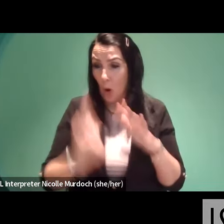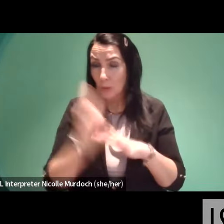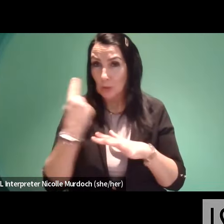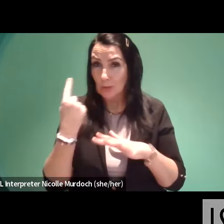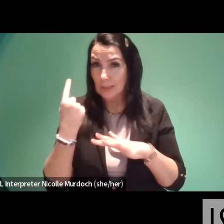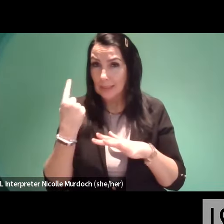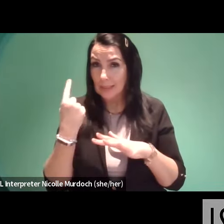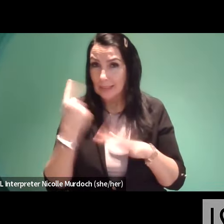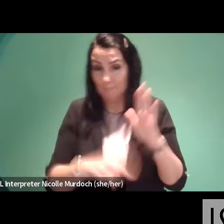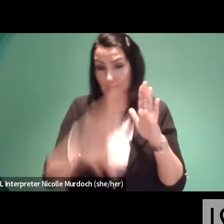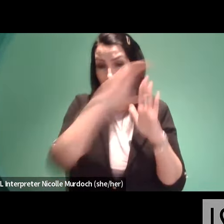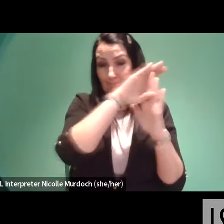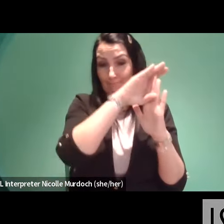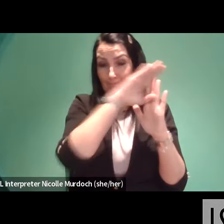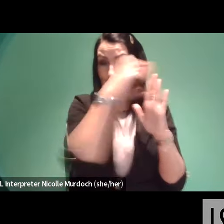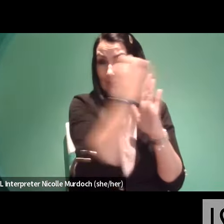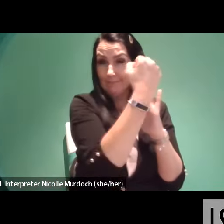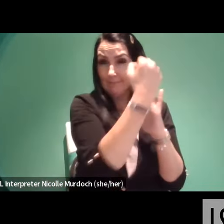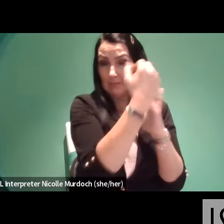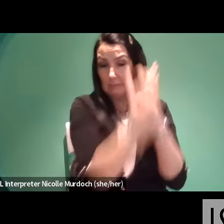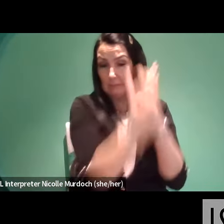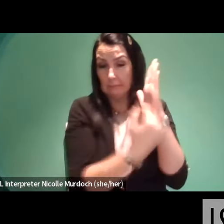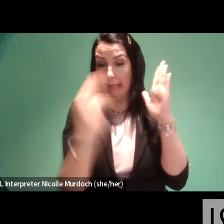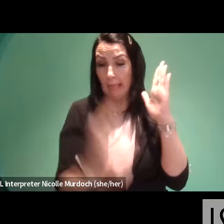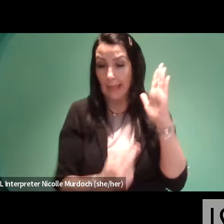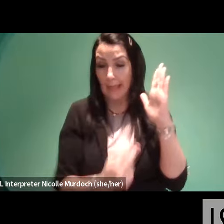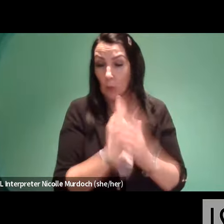too few. I mean, absolutely right.